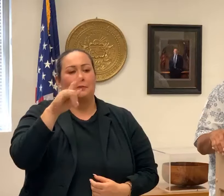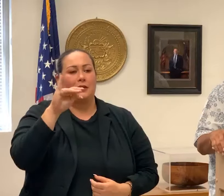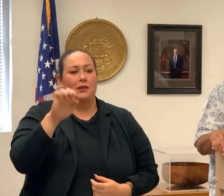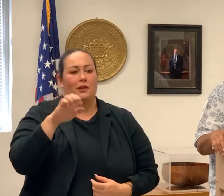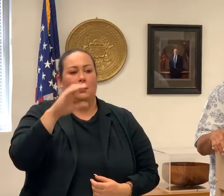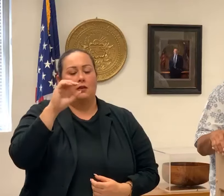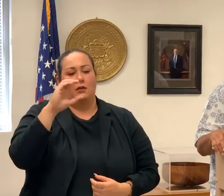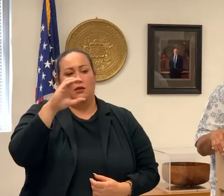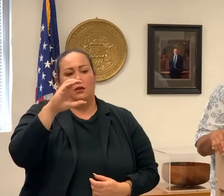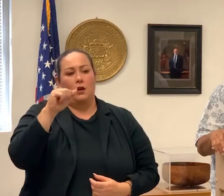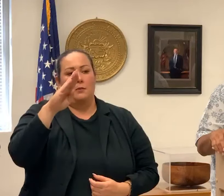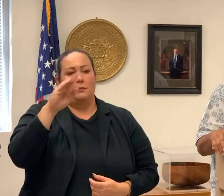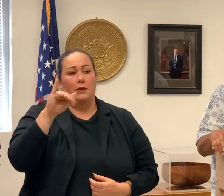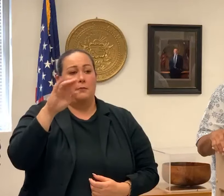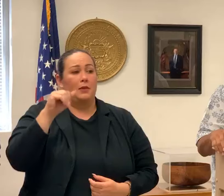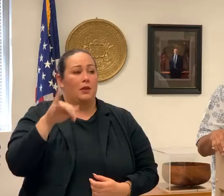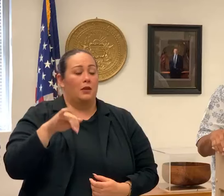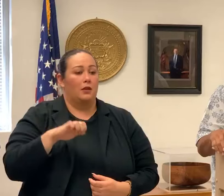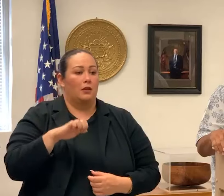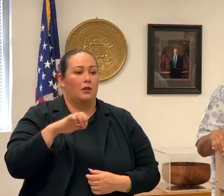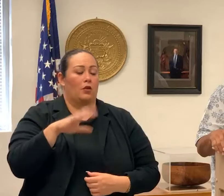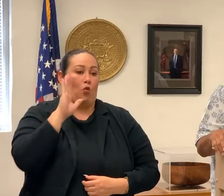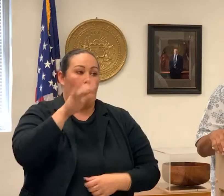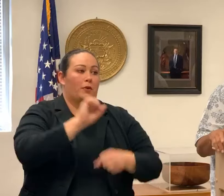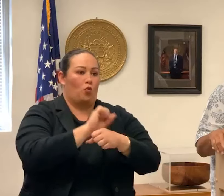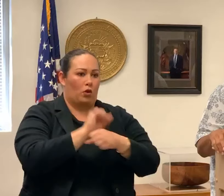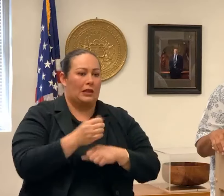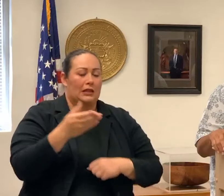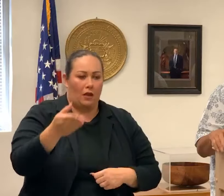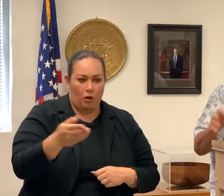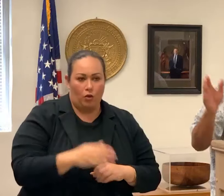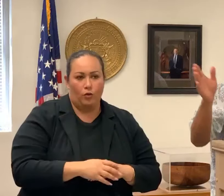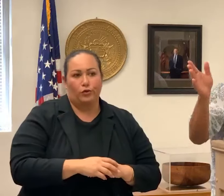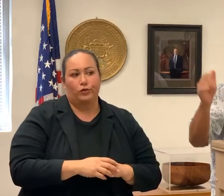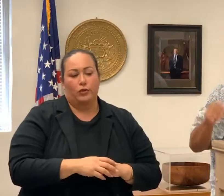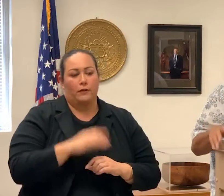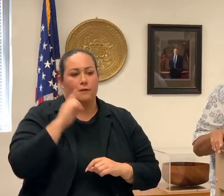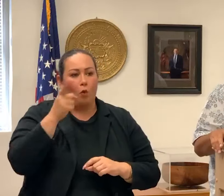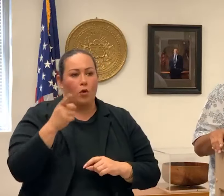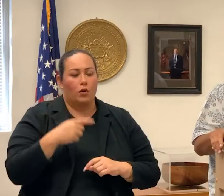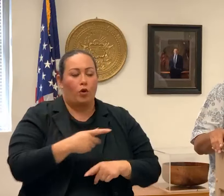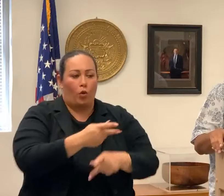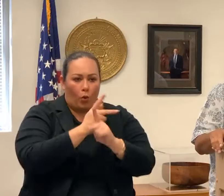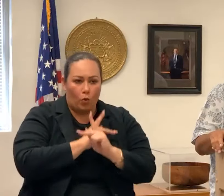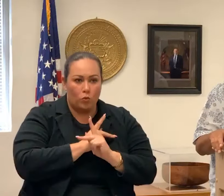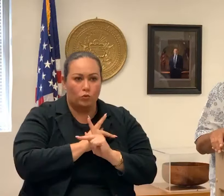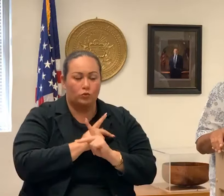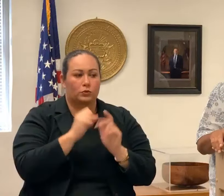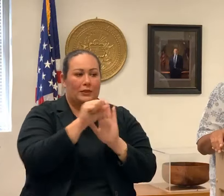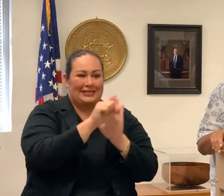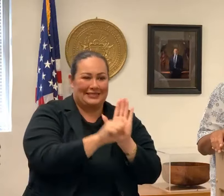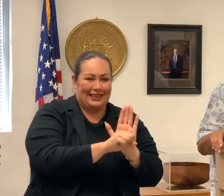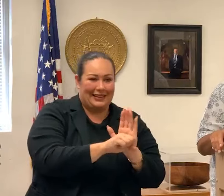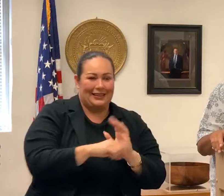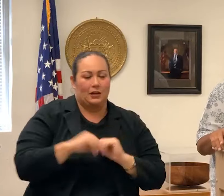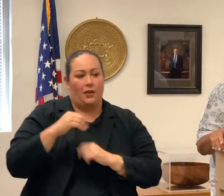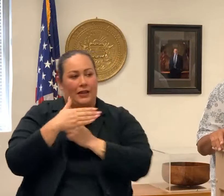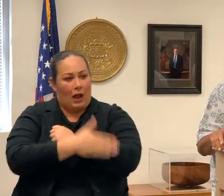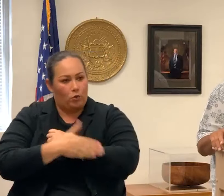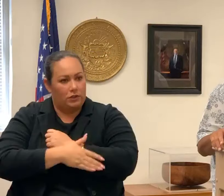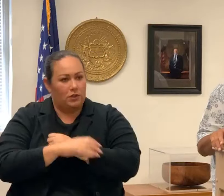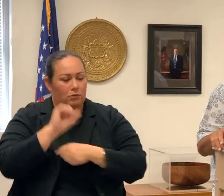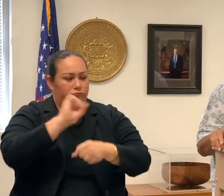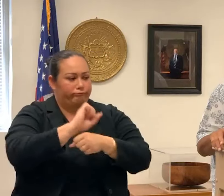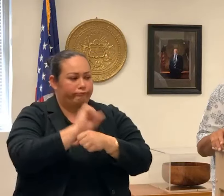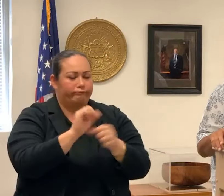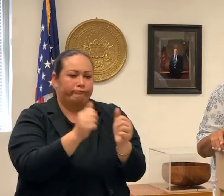the forgivable loans that the state is going to be putting out in conjunction with the county. So we're looking forward to that,